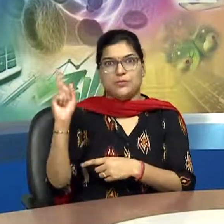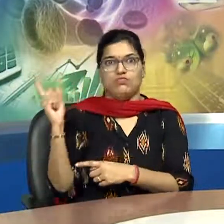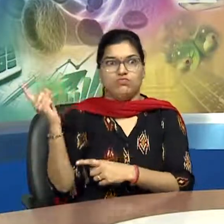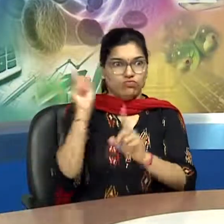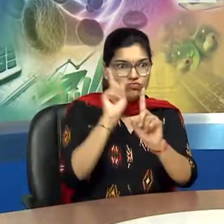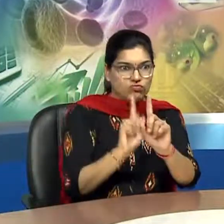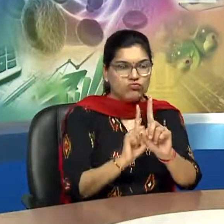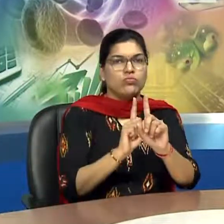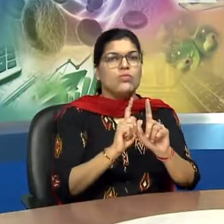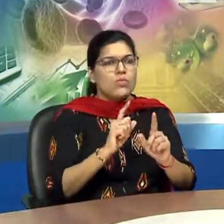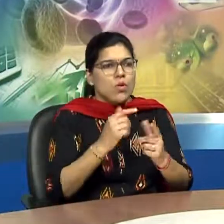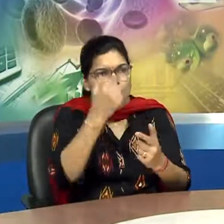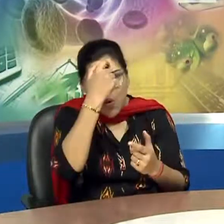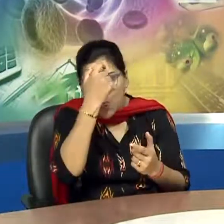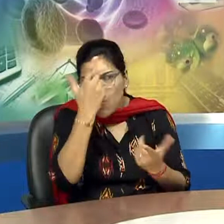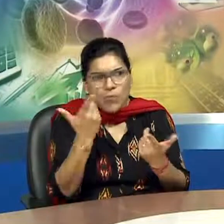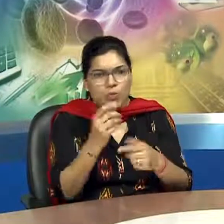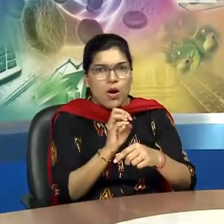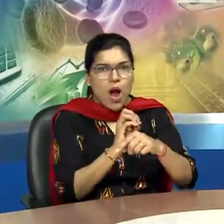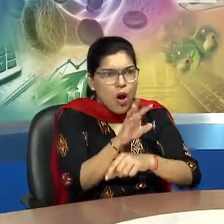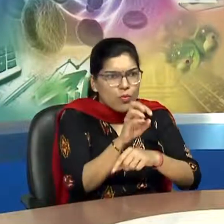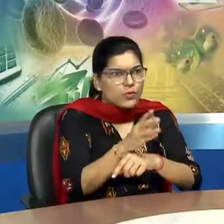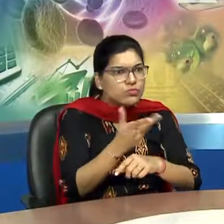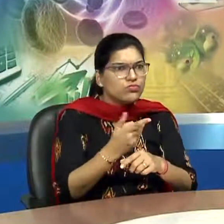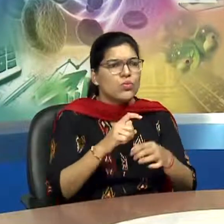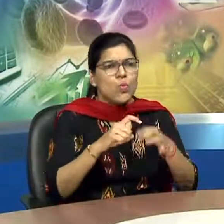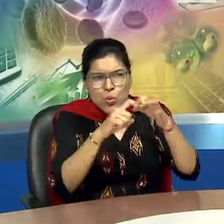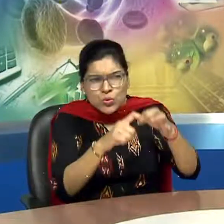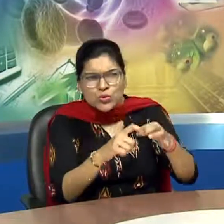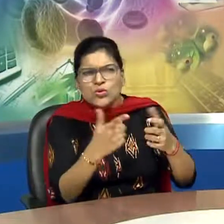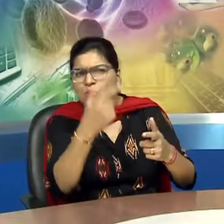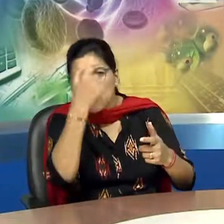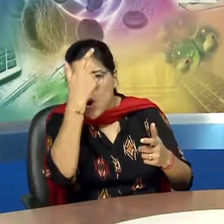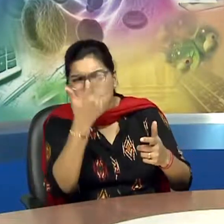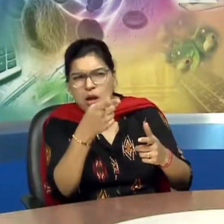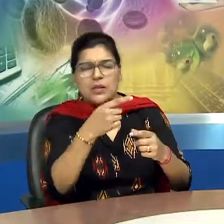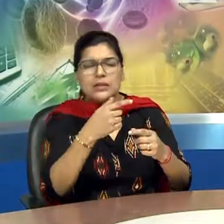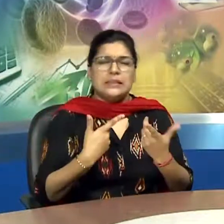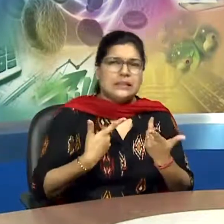someone to talk to open his or her mind.